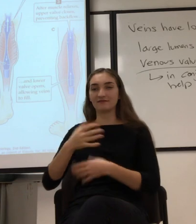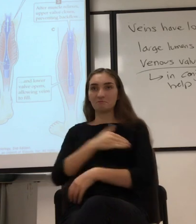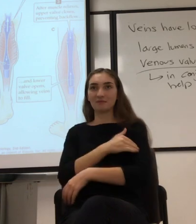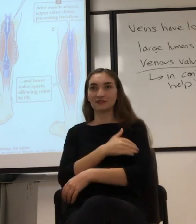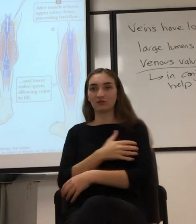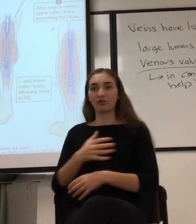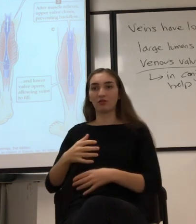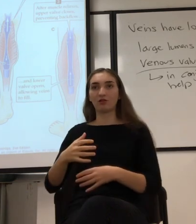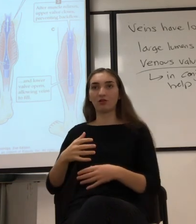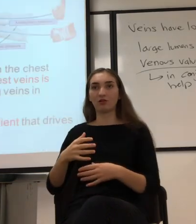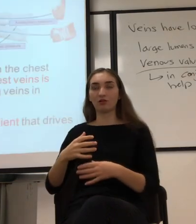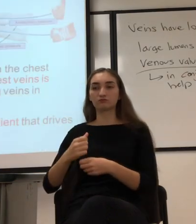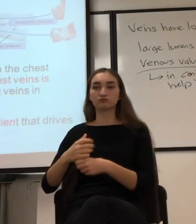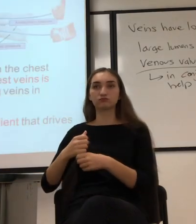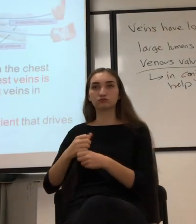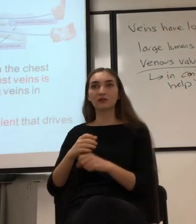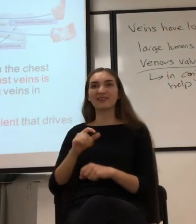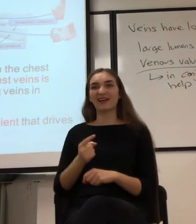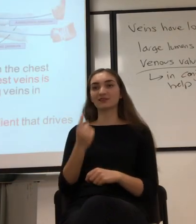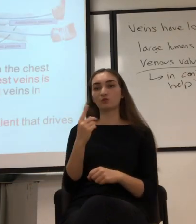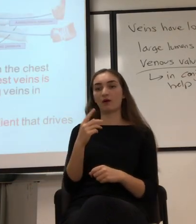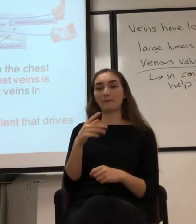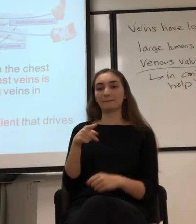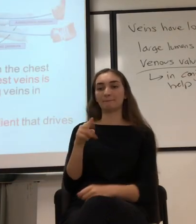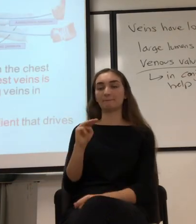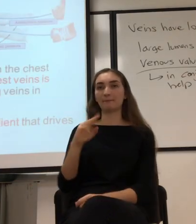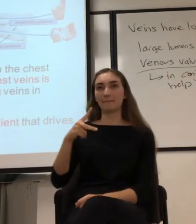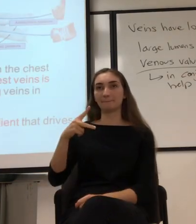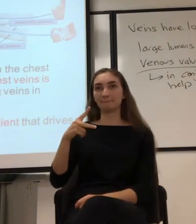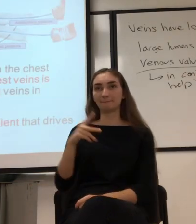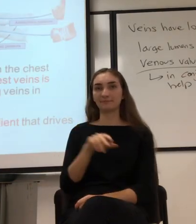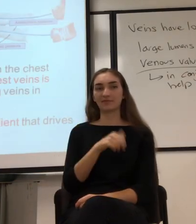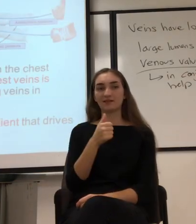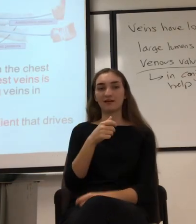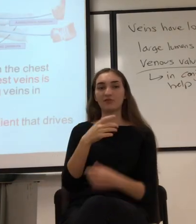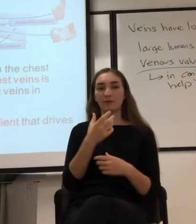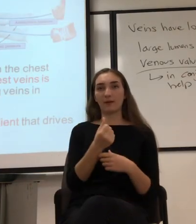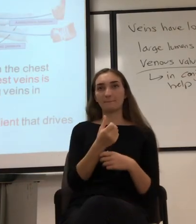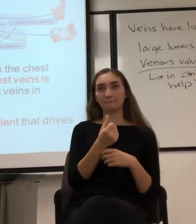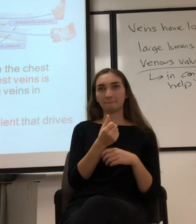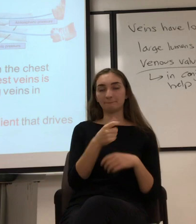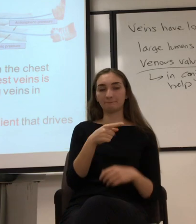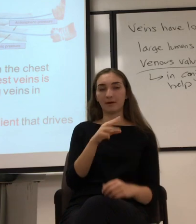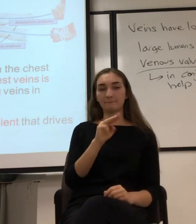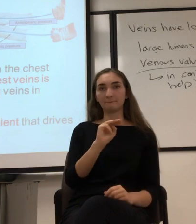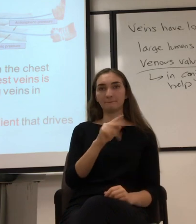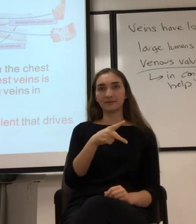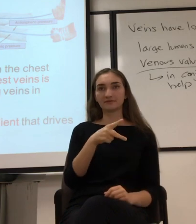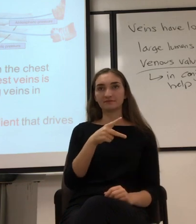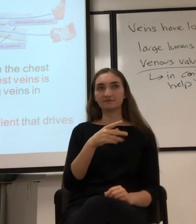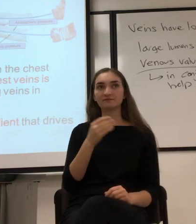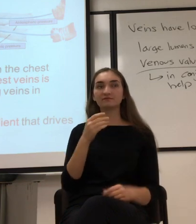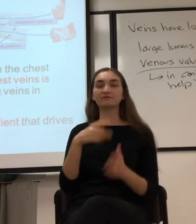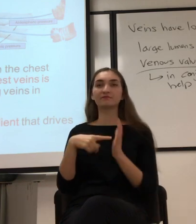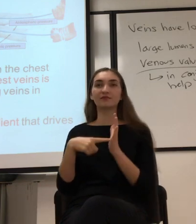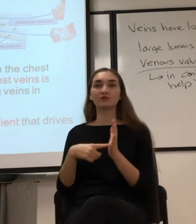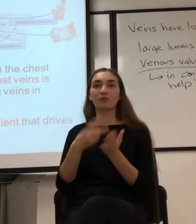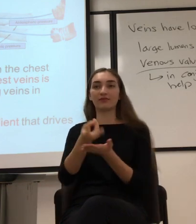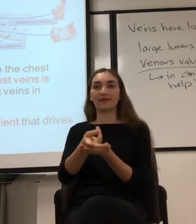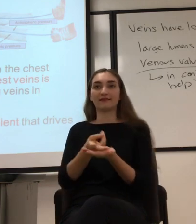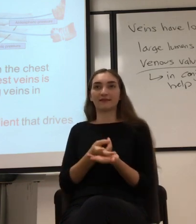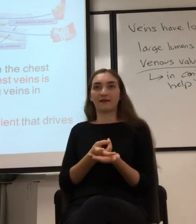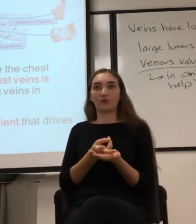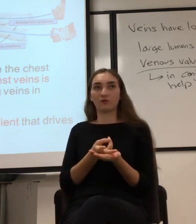return. That's one pump. There's another pump here, and I like this picture. They show her laying down. So you're laying down. Which pressure do